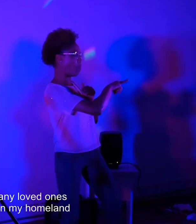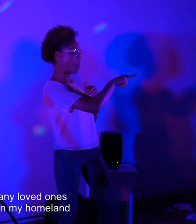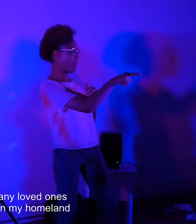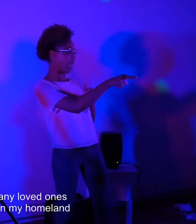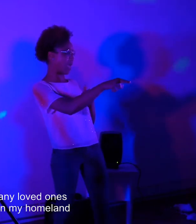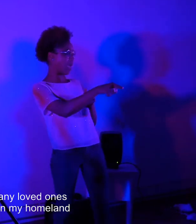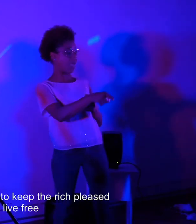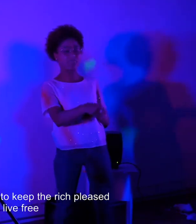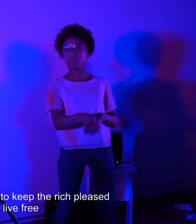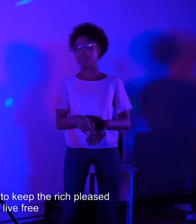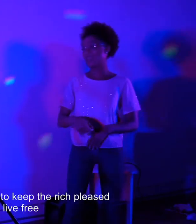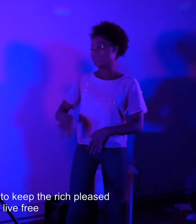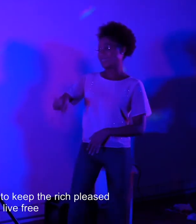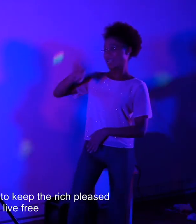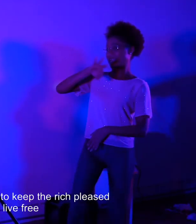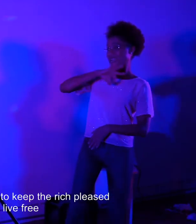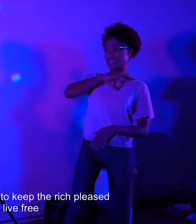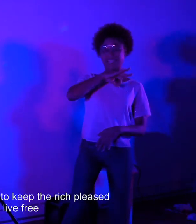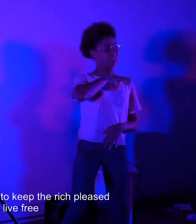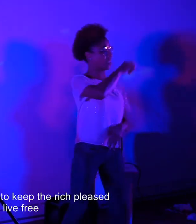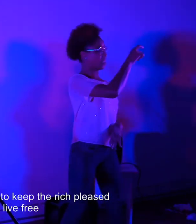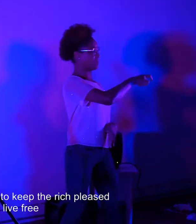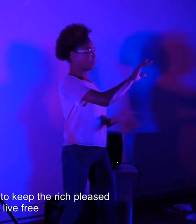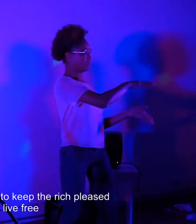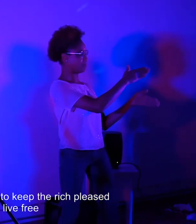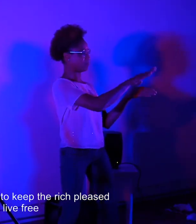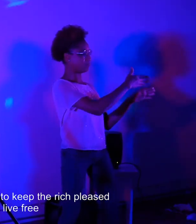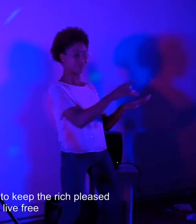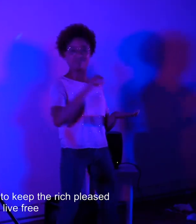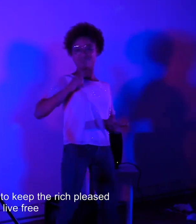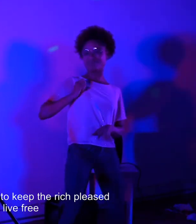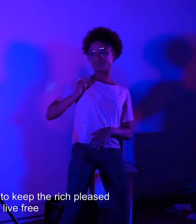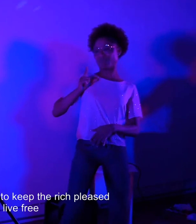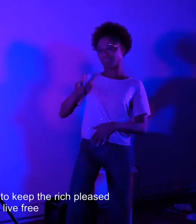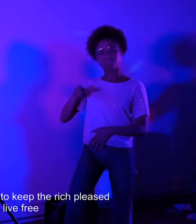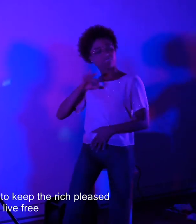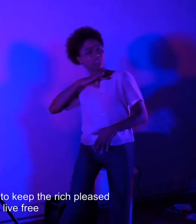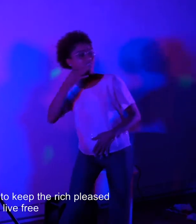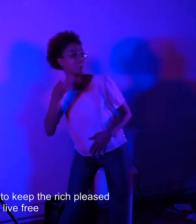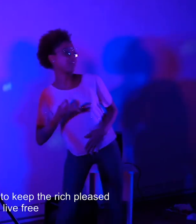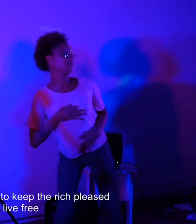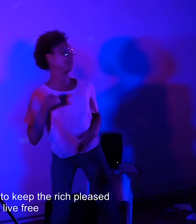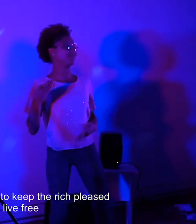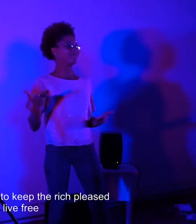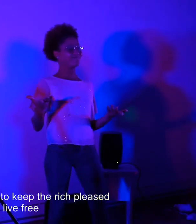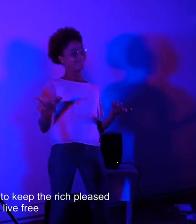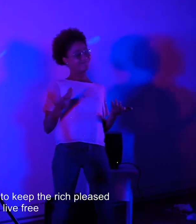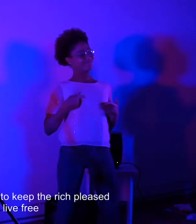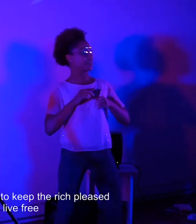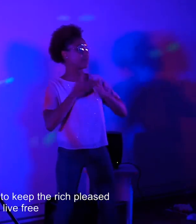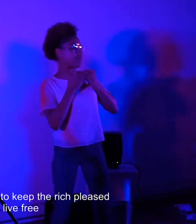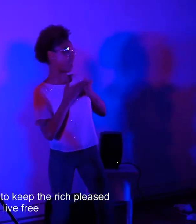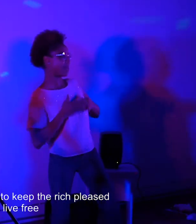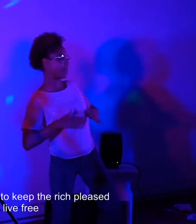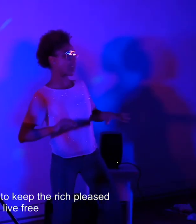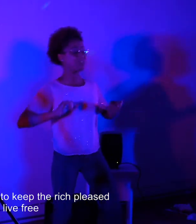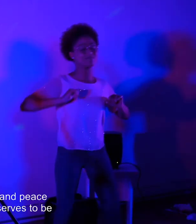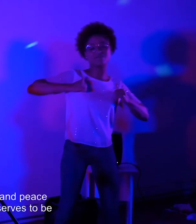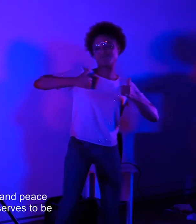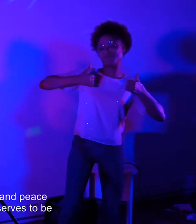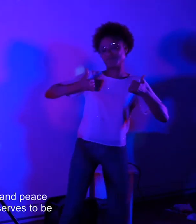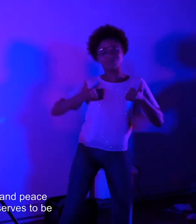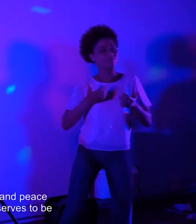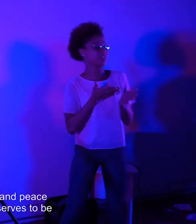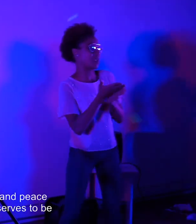in my homeland. Innocents getting killed just to keep the rich pleased. I just wanna live